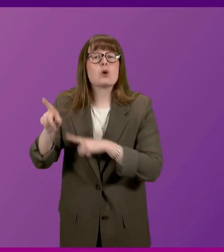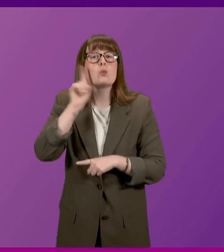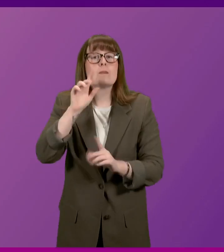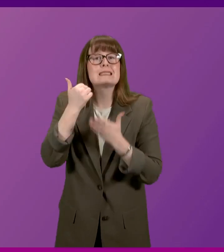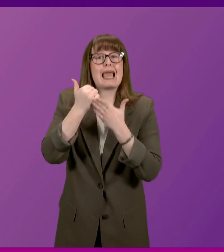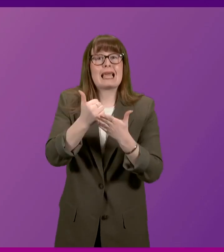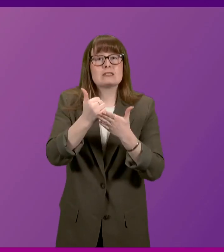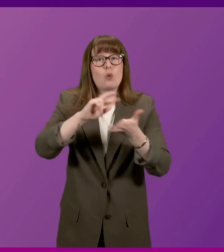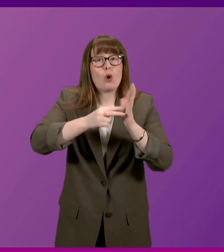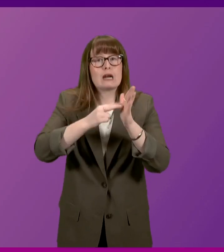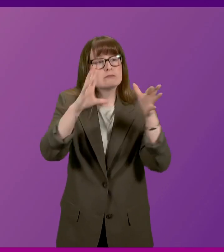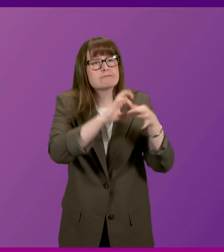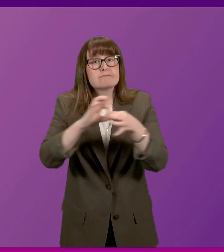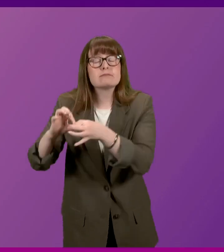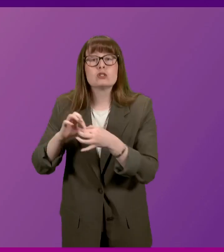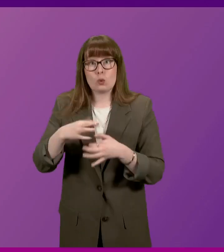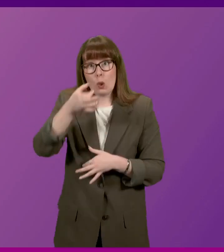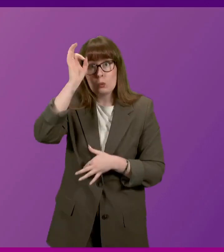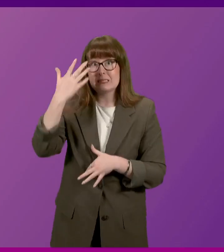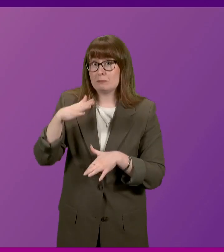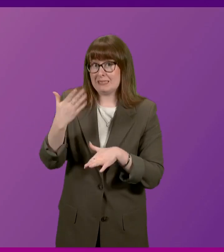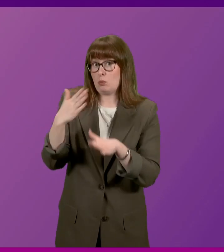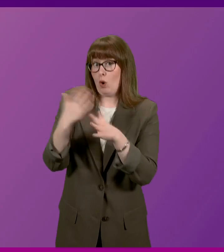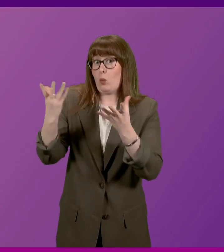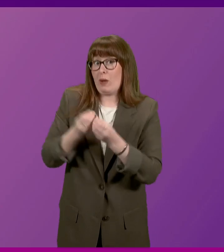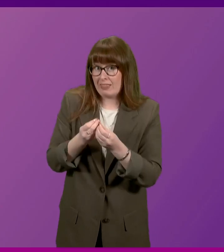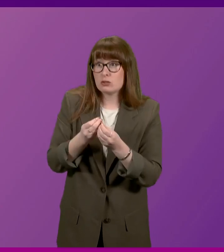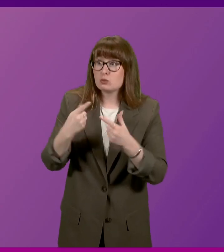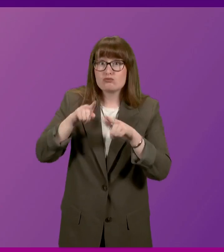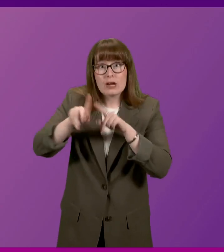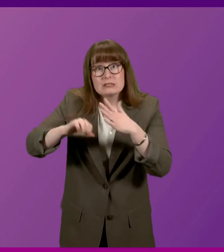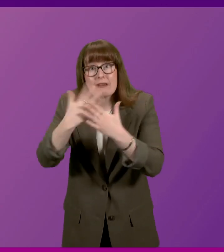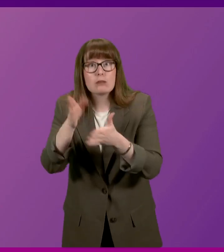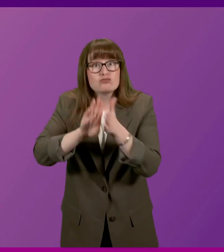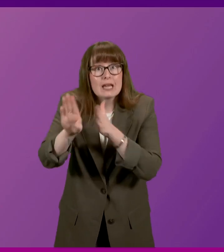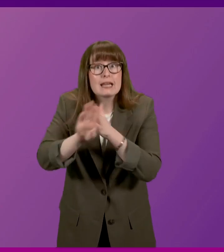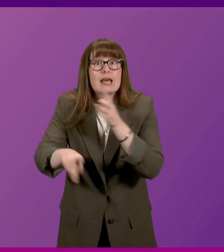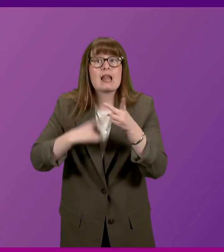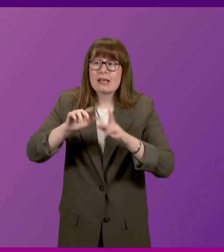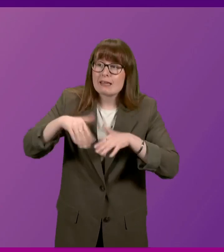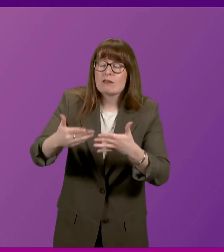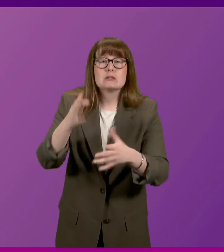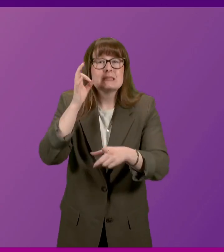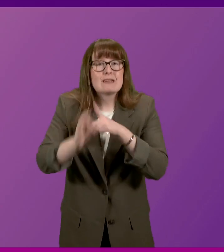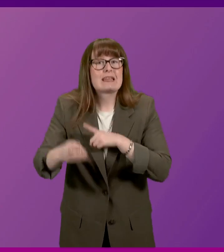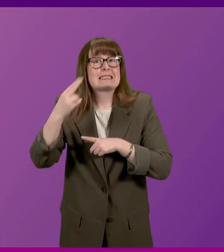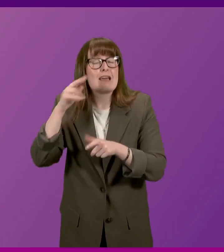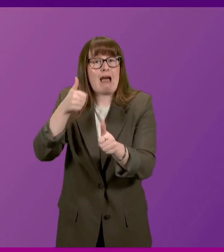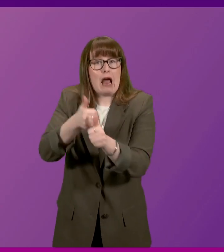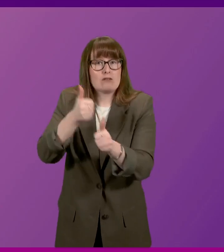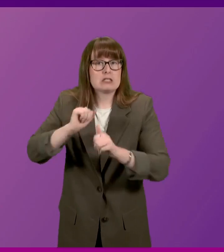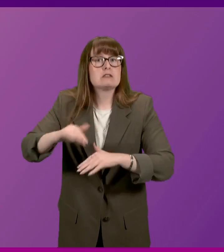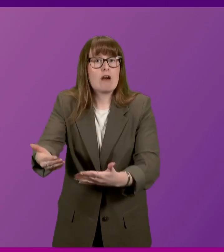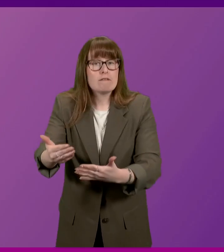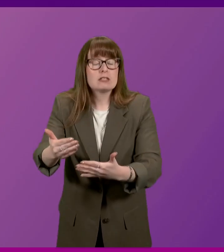Aid. And Lucy's actually been doing some work for them to develop some training and to provide a deaf-specific advocacy service.